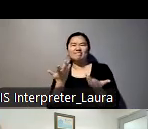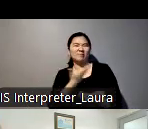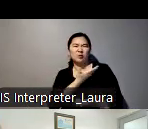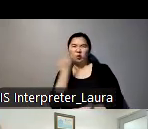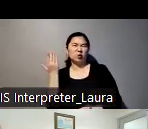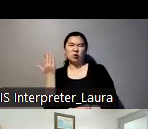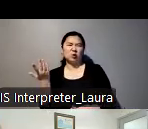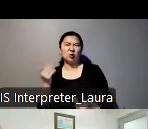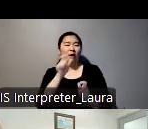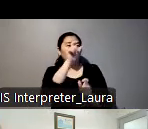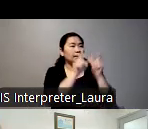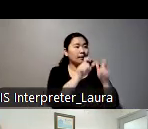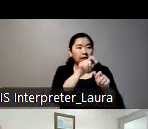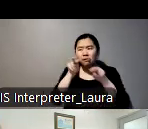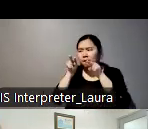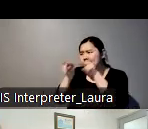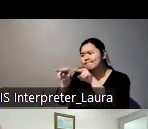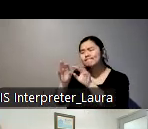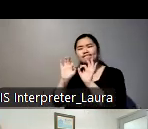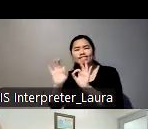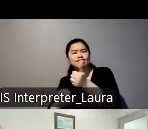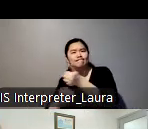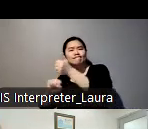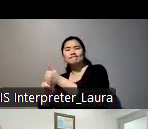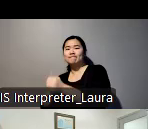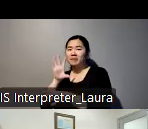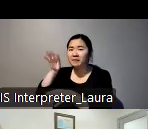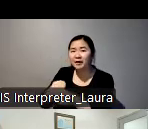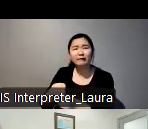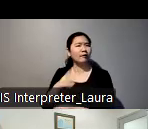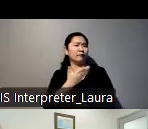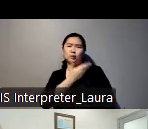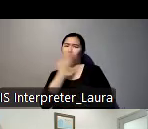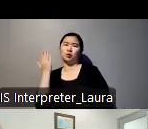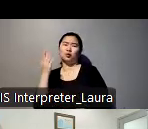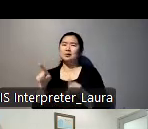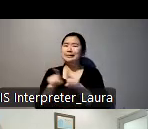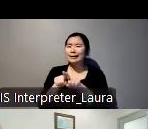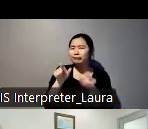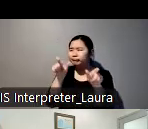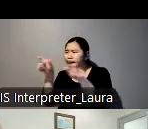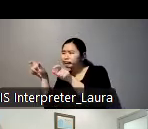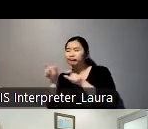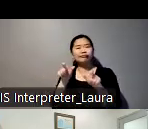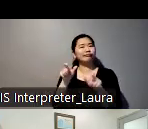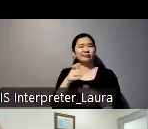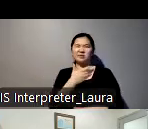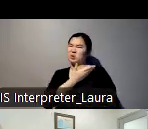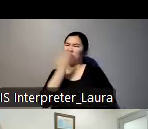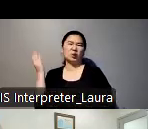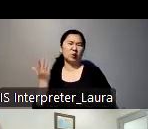mental illness and promote mental health of the people. But the real purpose of the act was